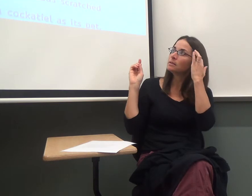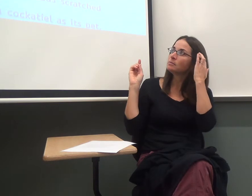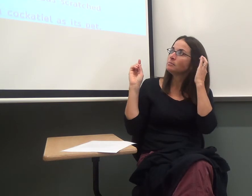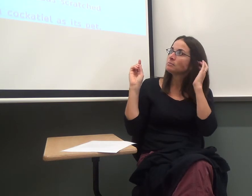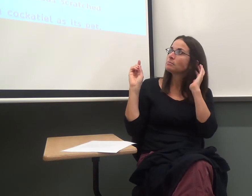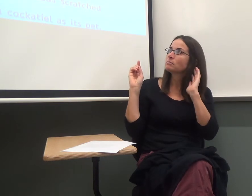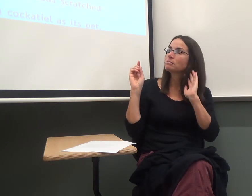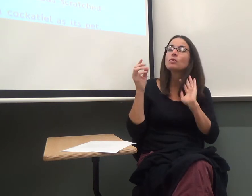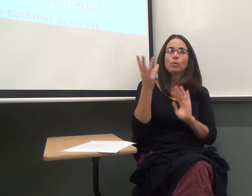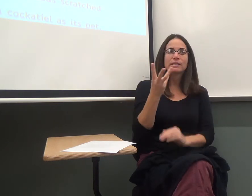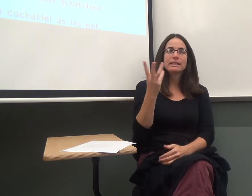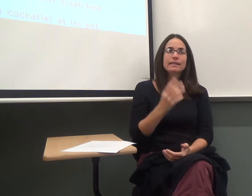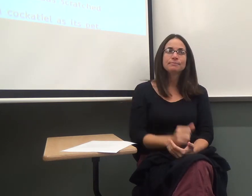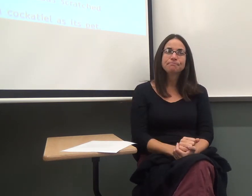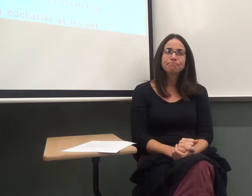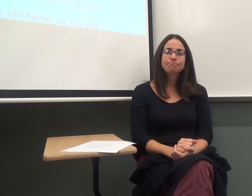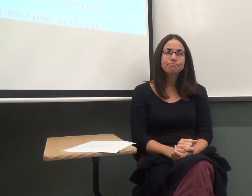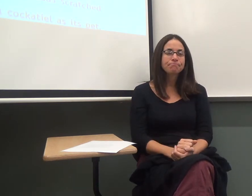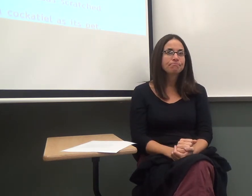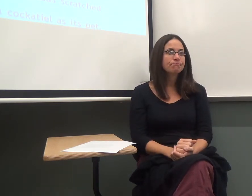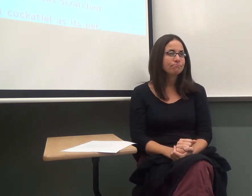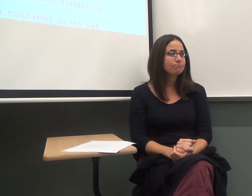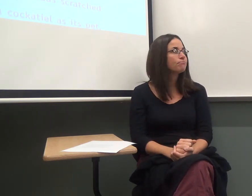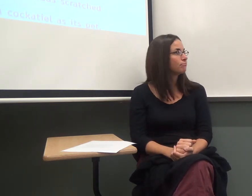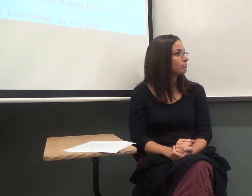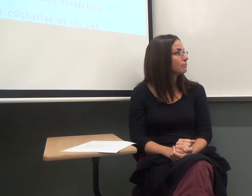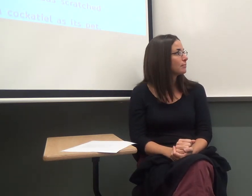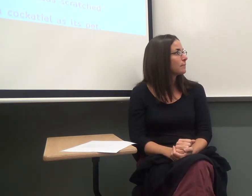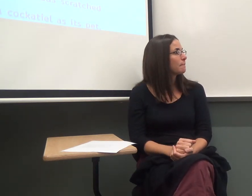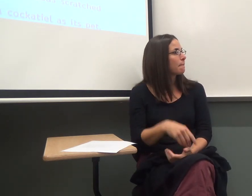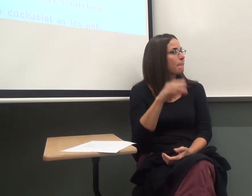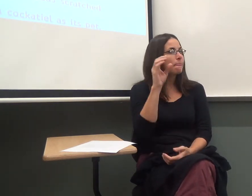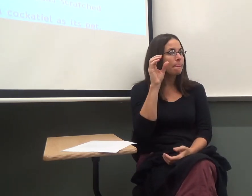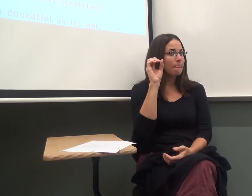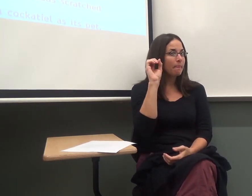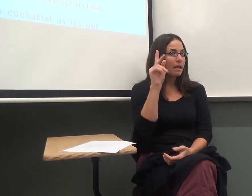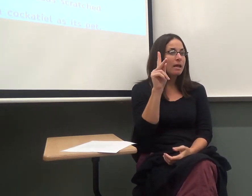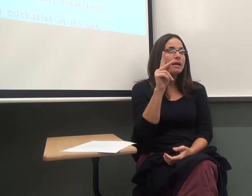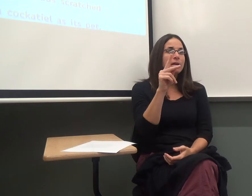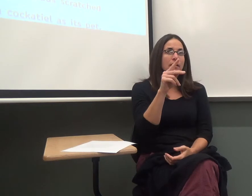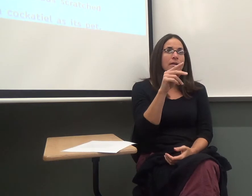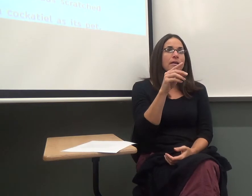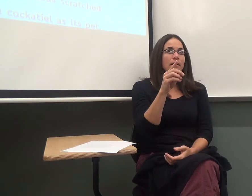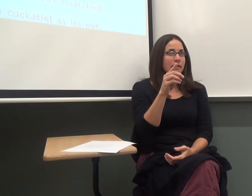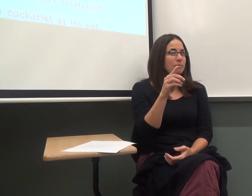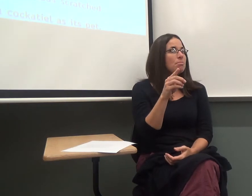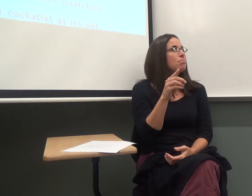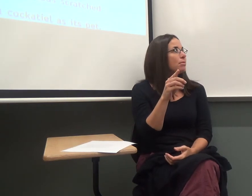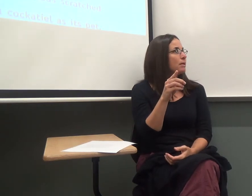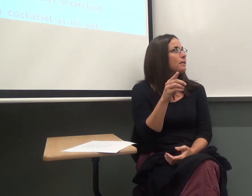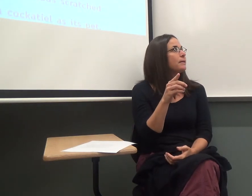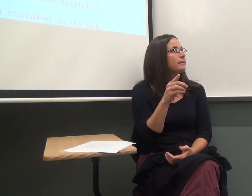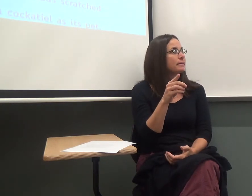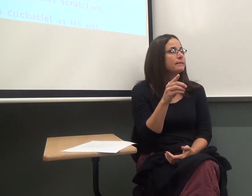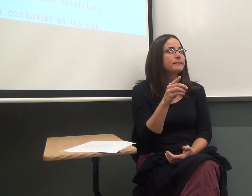on Wednesday. Okay? We're visiting on Wednesday. So hang on to that. We're going to finish that on Wednesday.